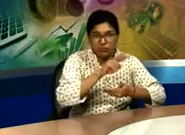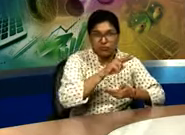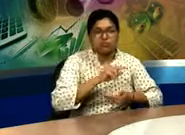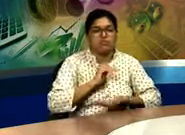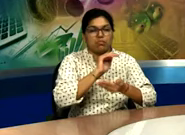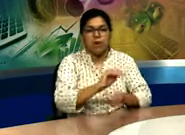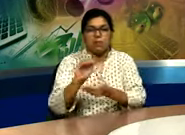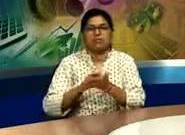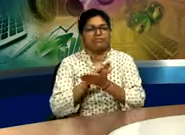The couple